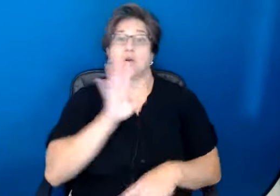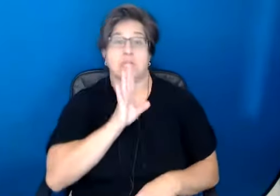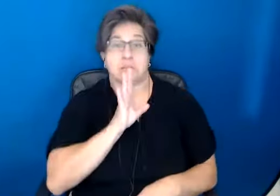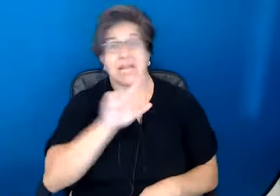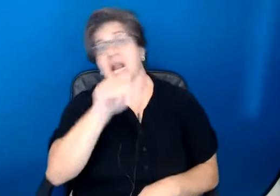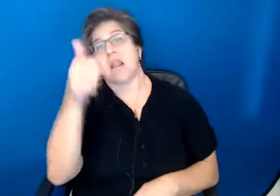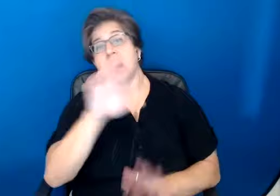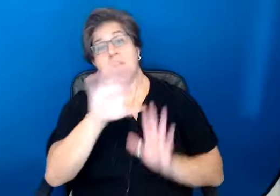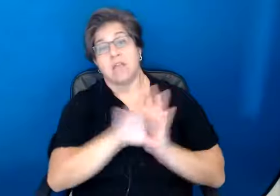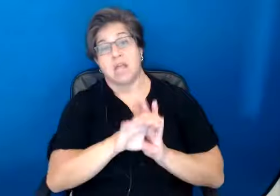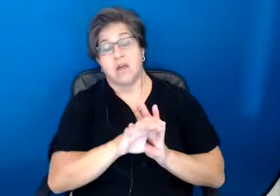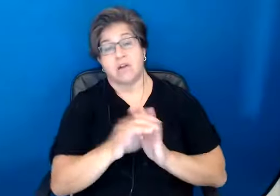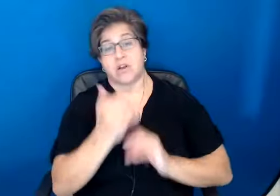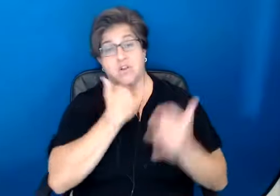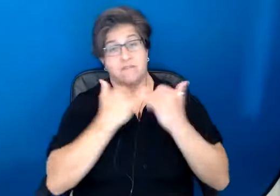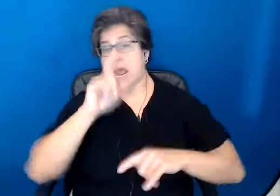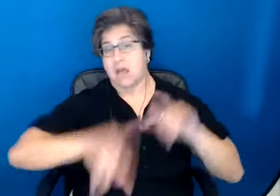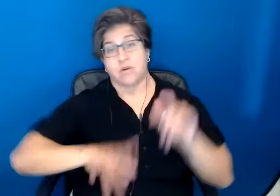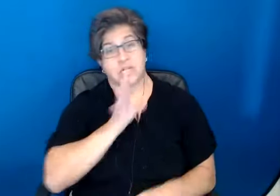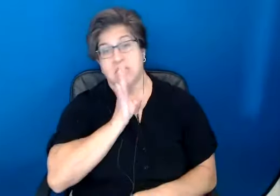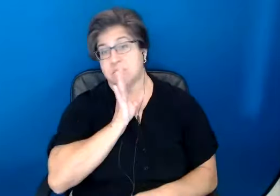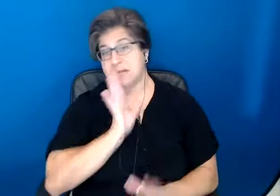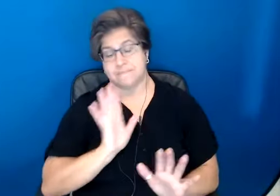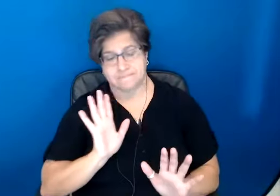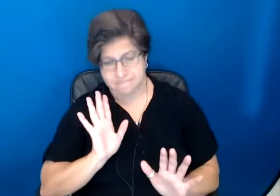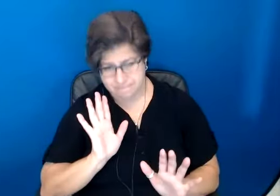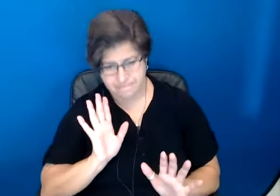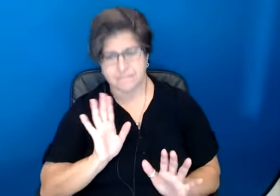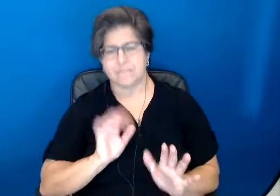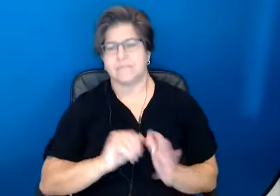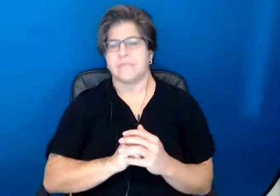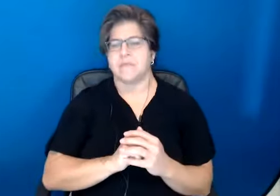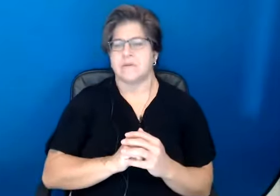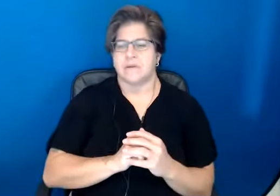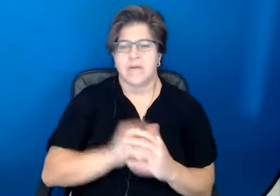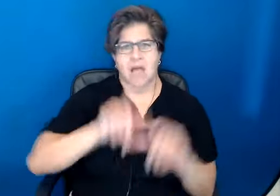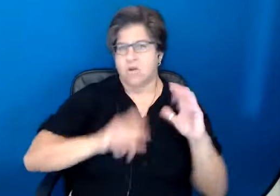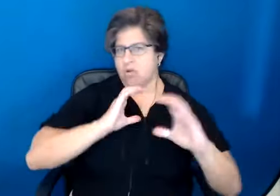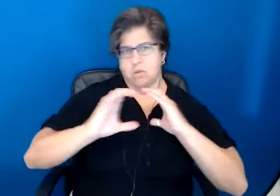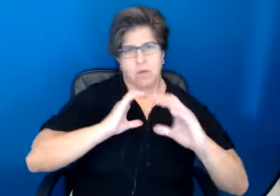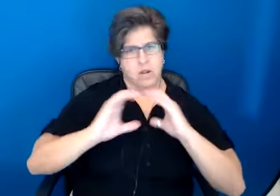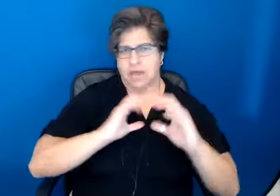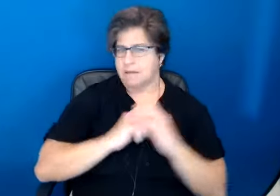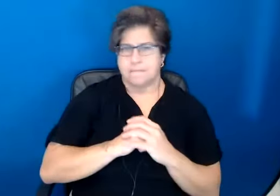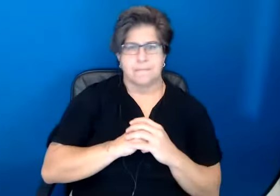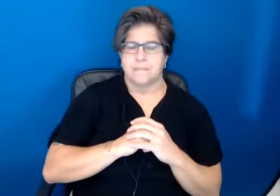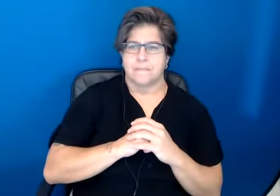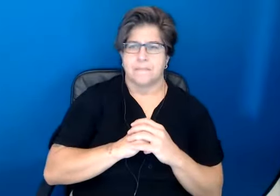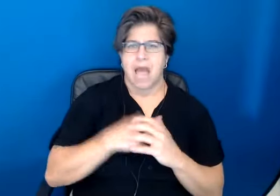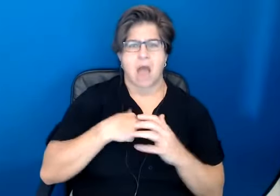was a great runaway. I ran away. I could run away in a seat because my head ran. And I went to Al-Anon. My mother sent me there. She must